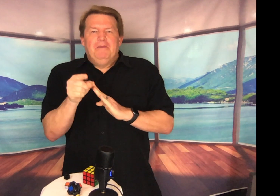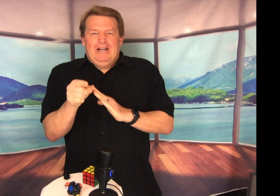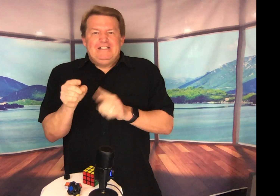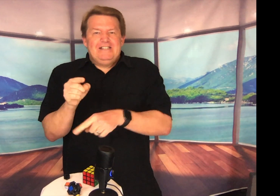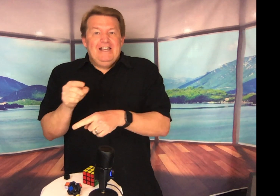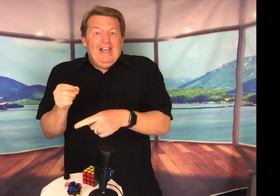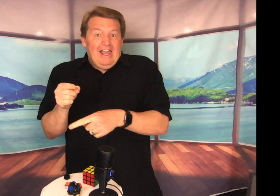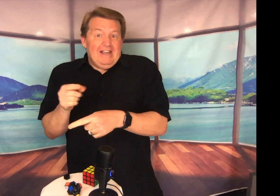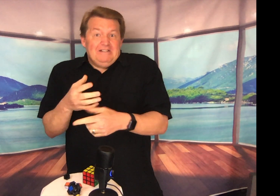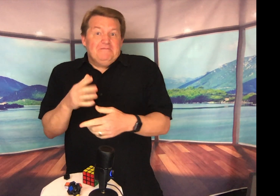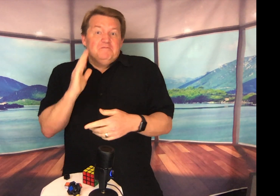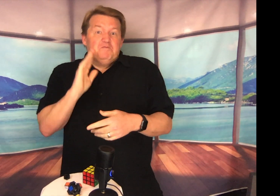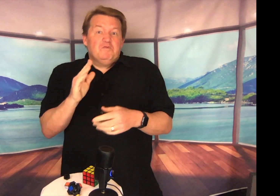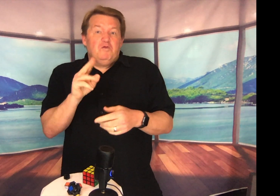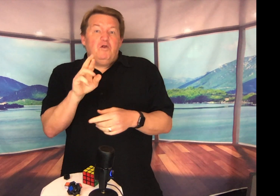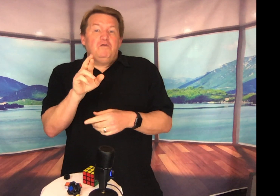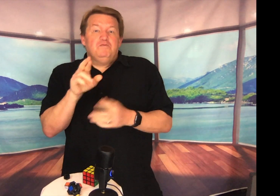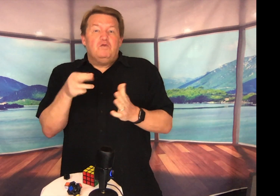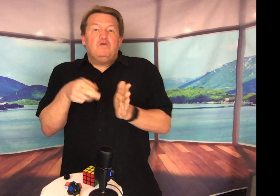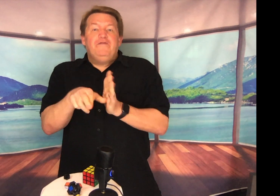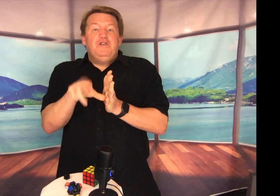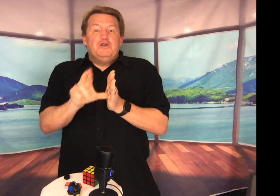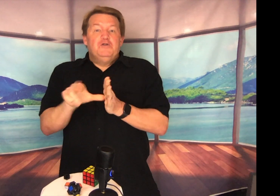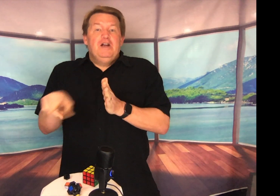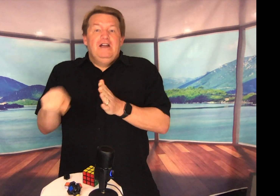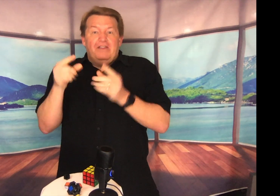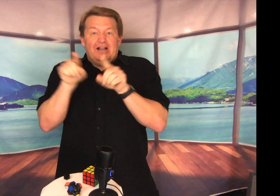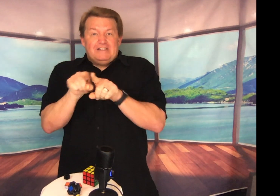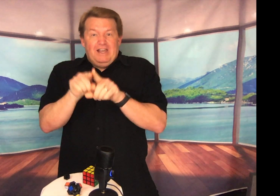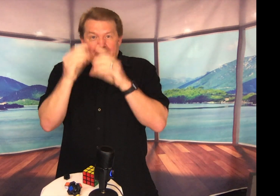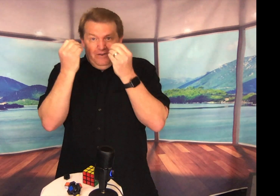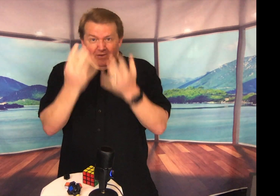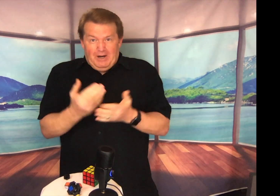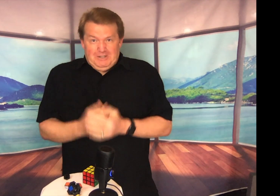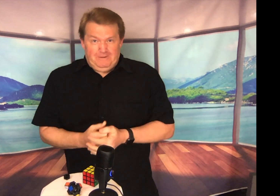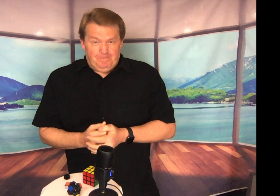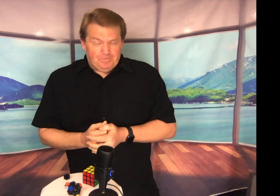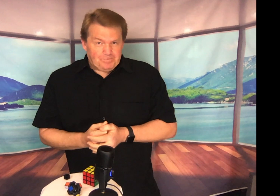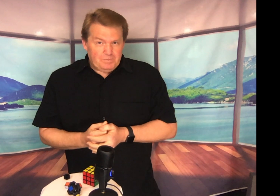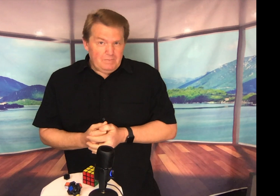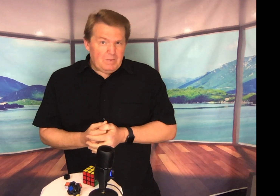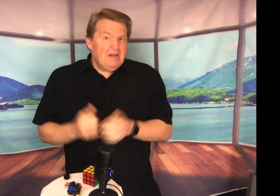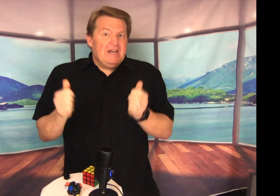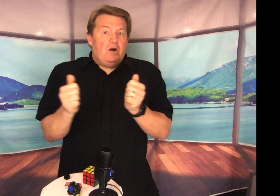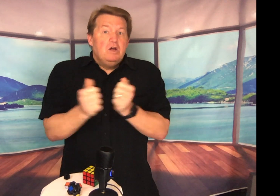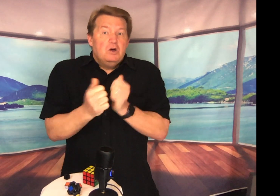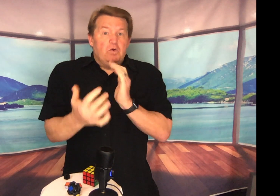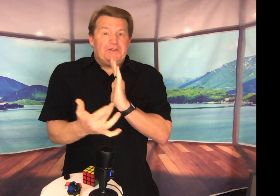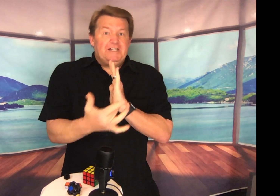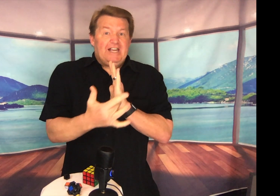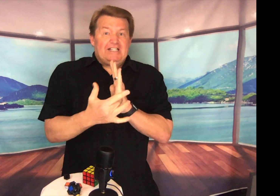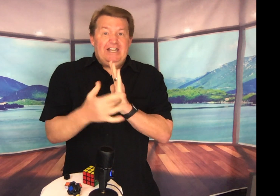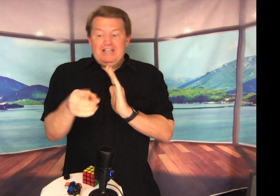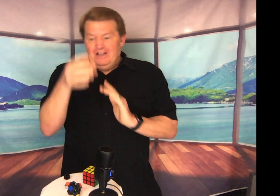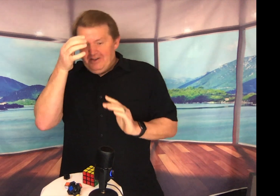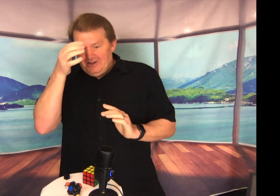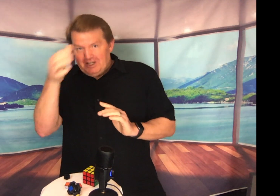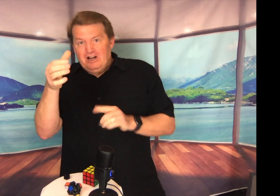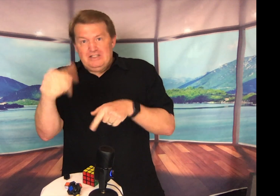minutes. And we'll review that same information. Now, with the technique, there is a concept